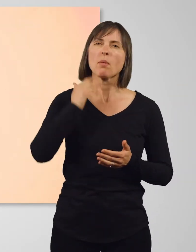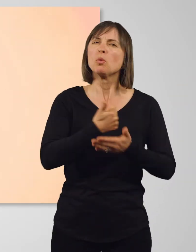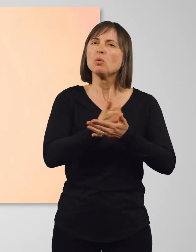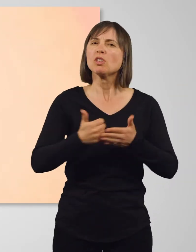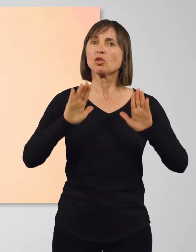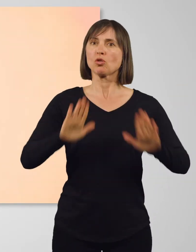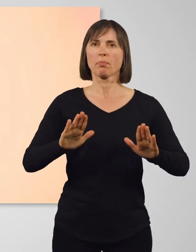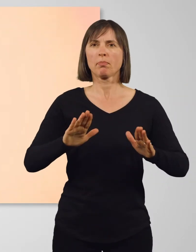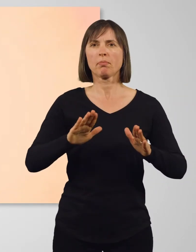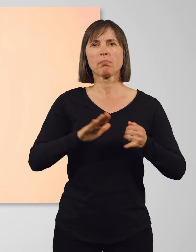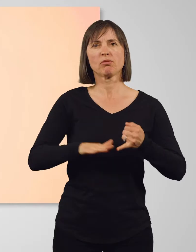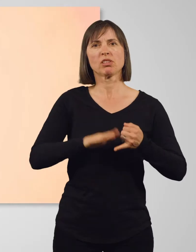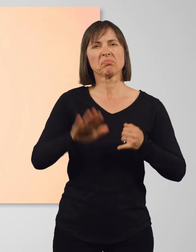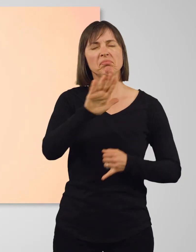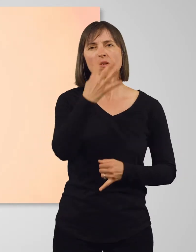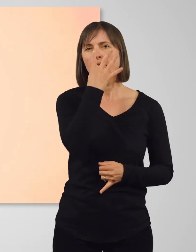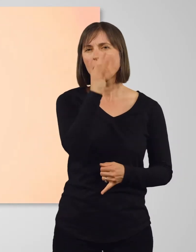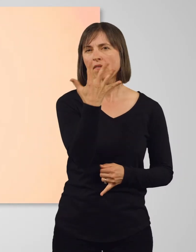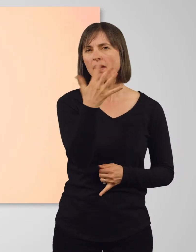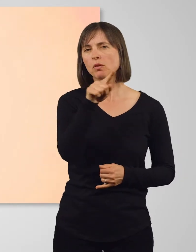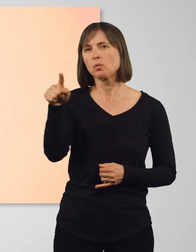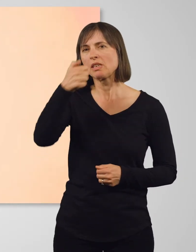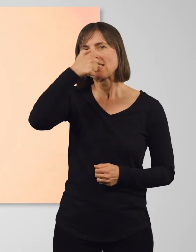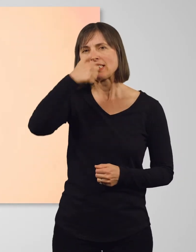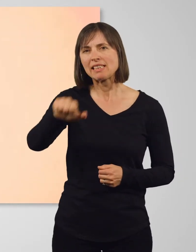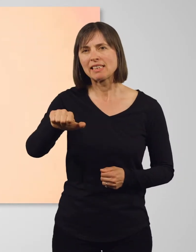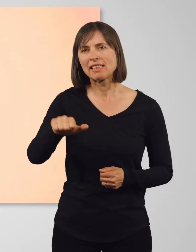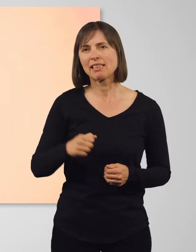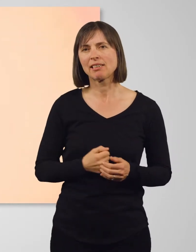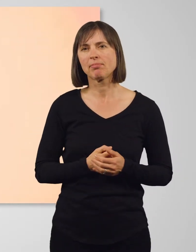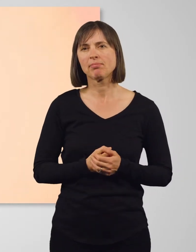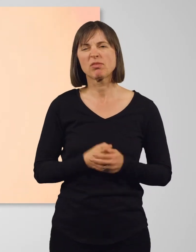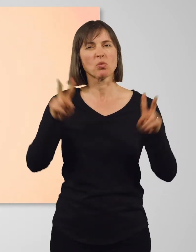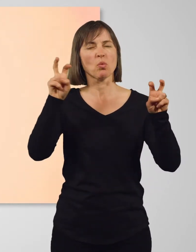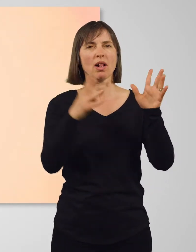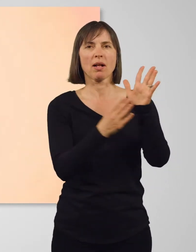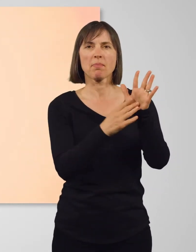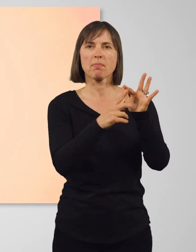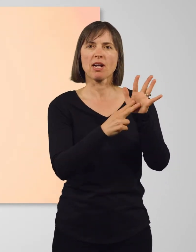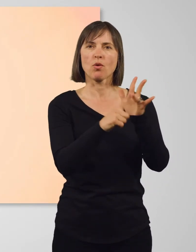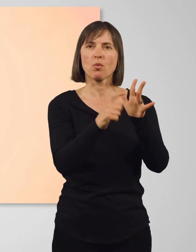Women will usually stop having their period between the ages of 45 to 60. This is called